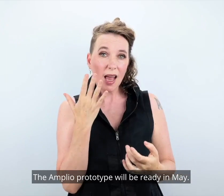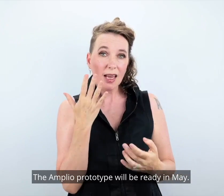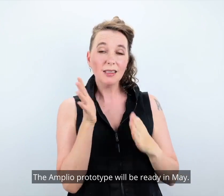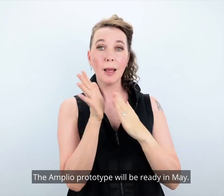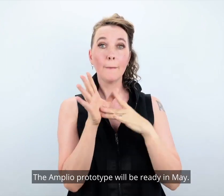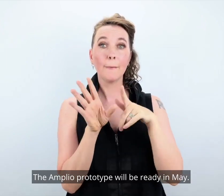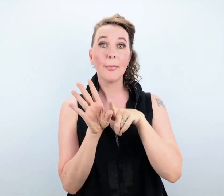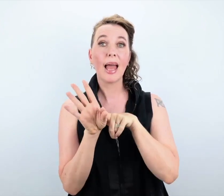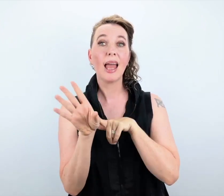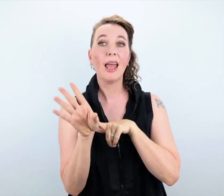May.